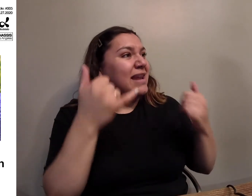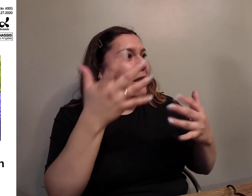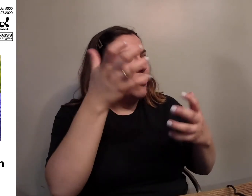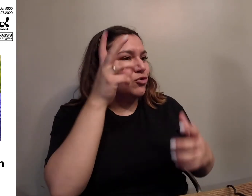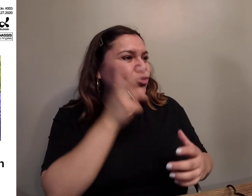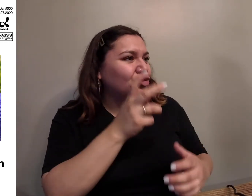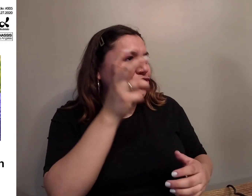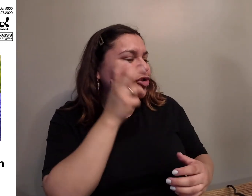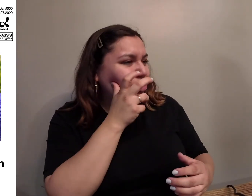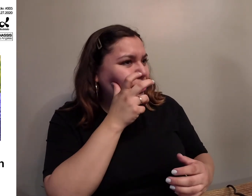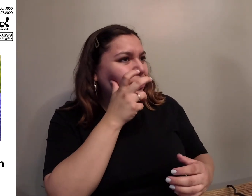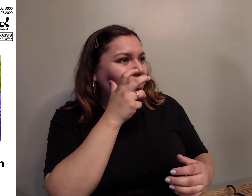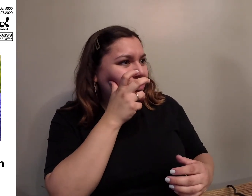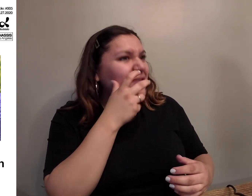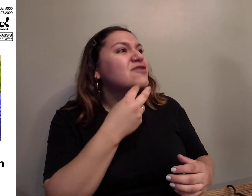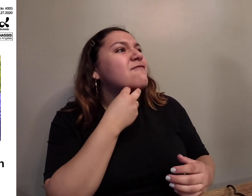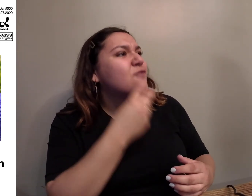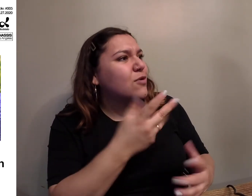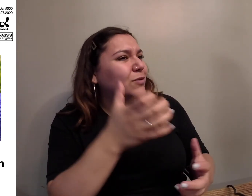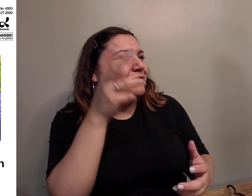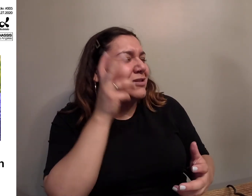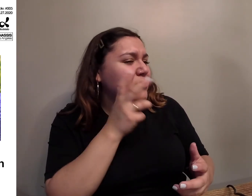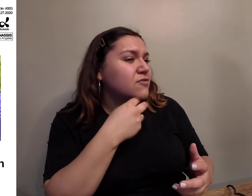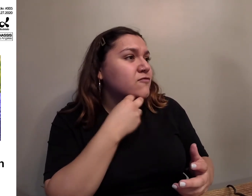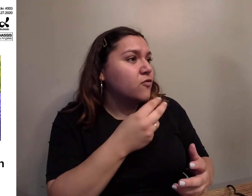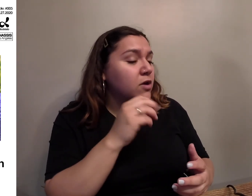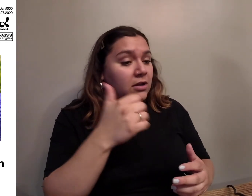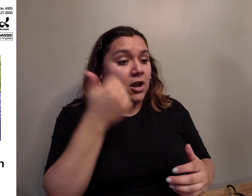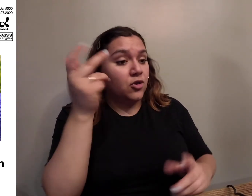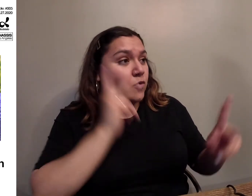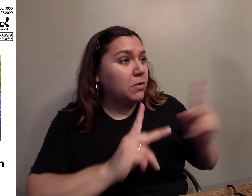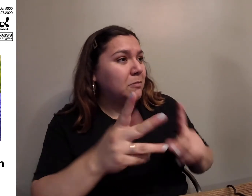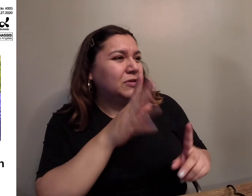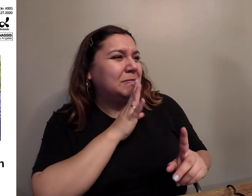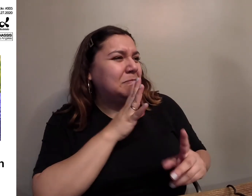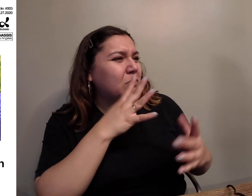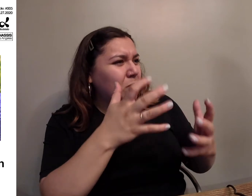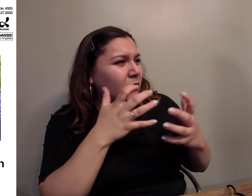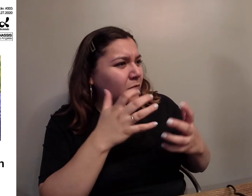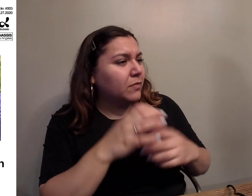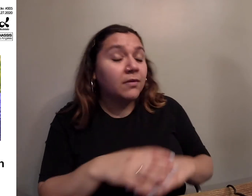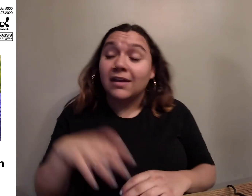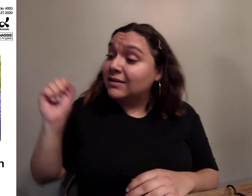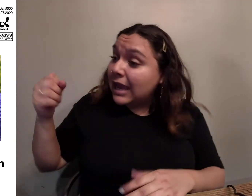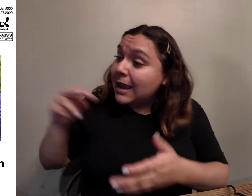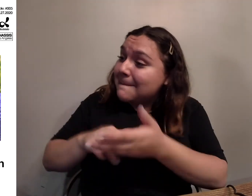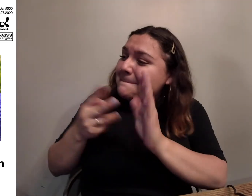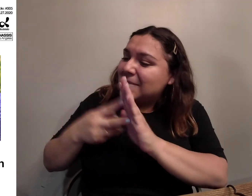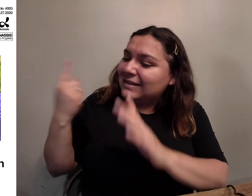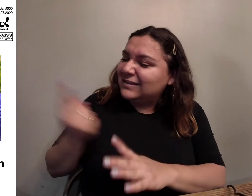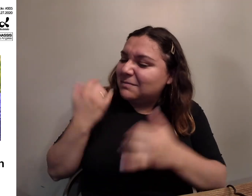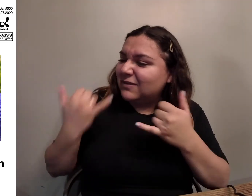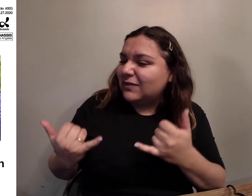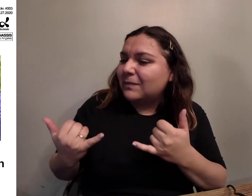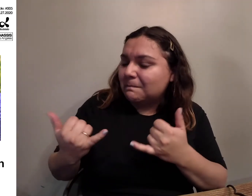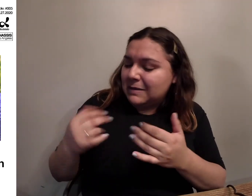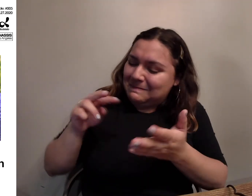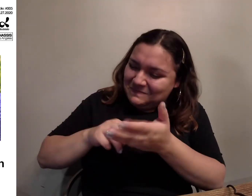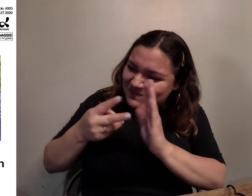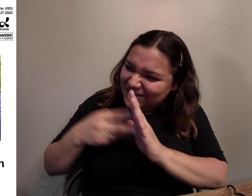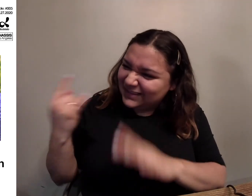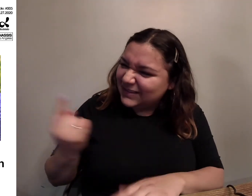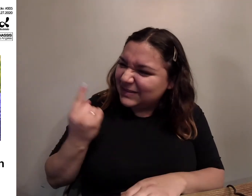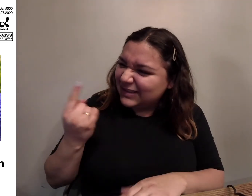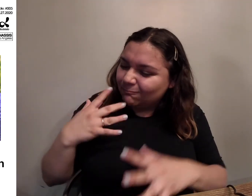hear, the grain of the voice. We want to hear other people speak. It means something. Yeah, it means something.